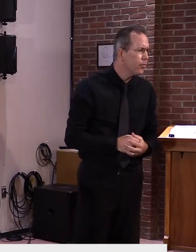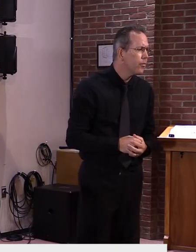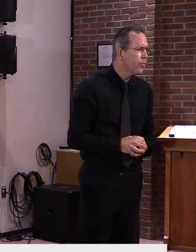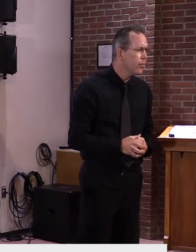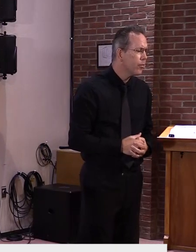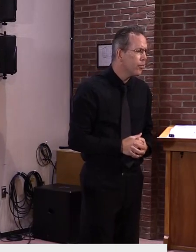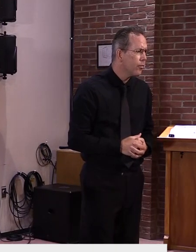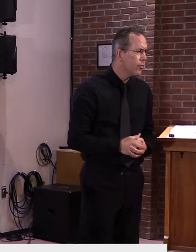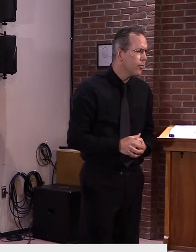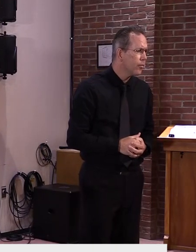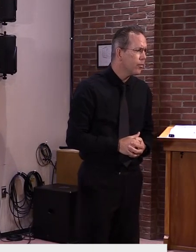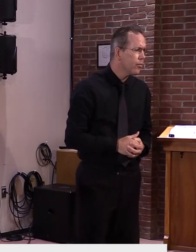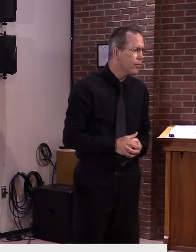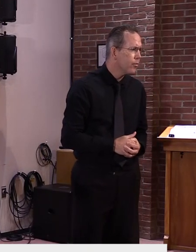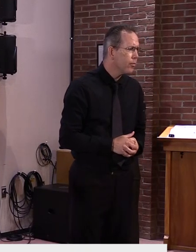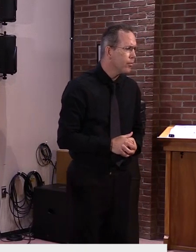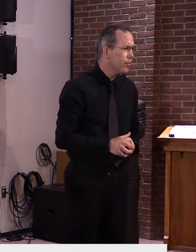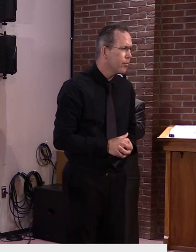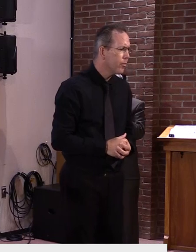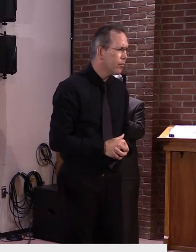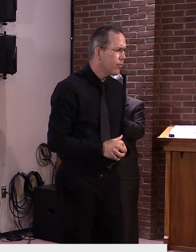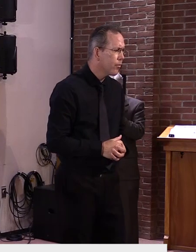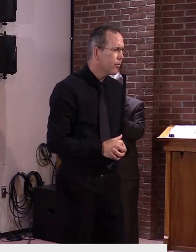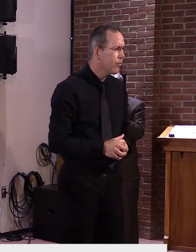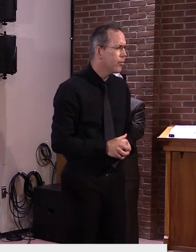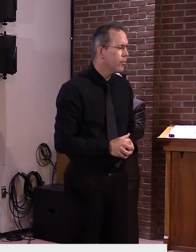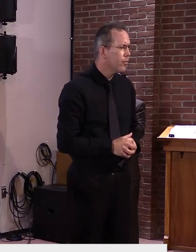consider policies that outline